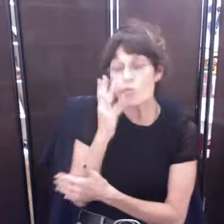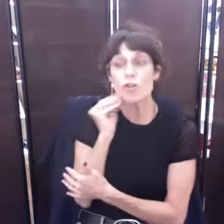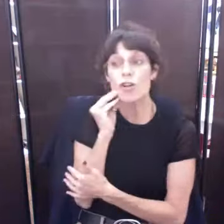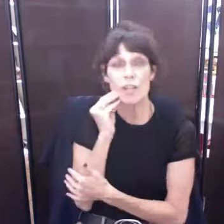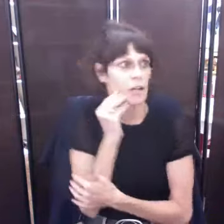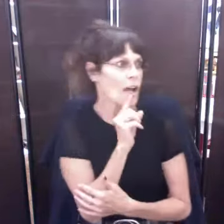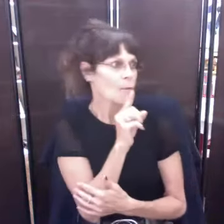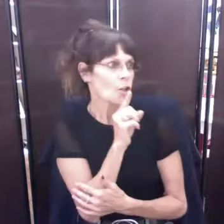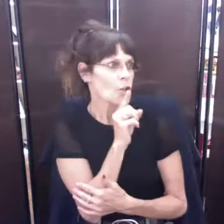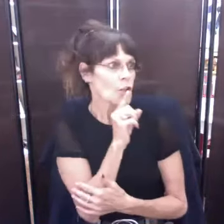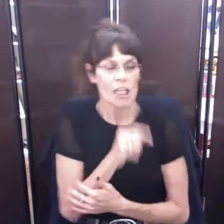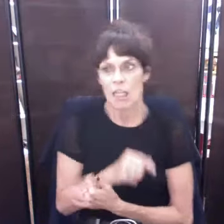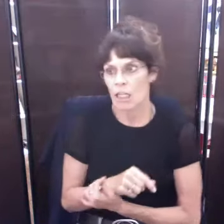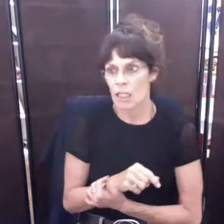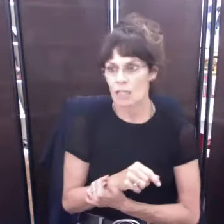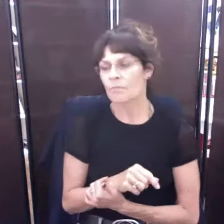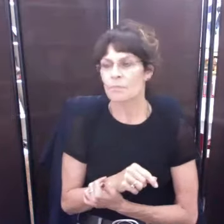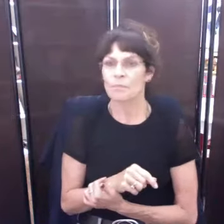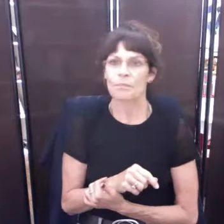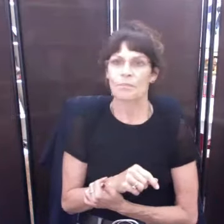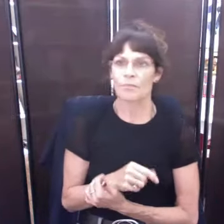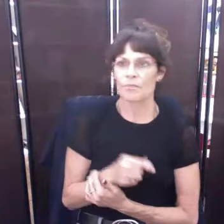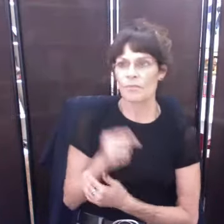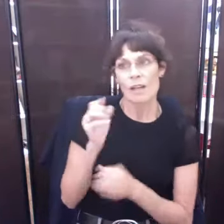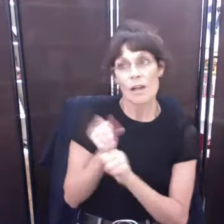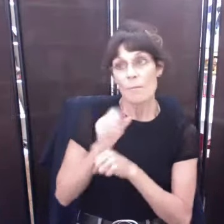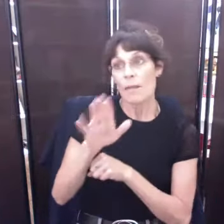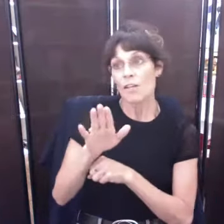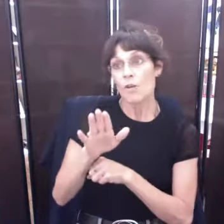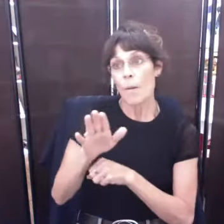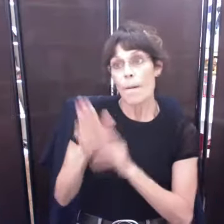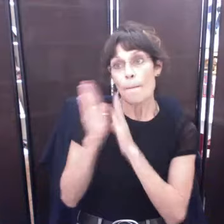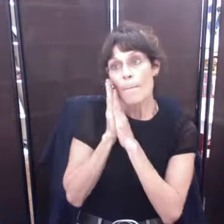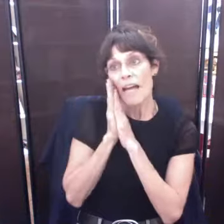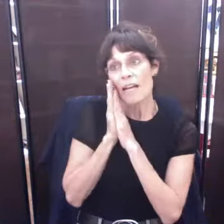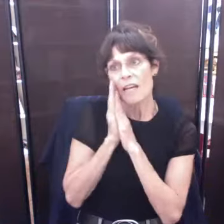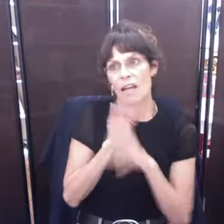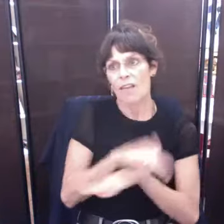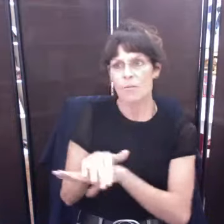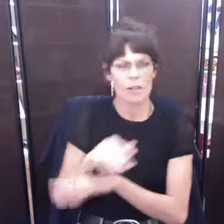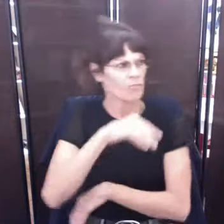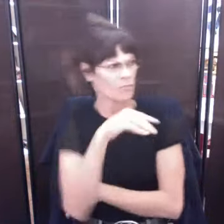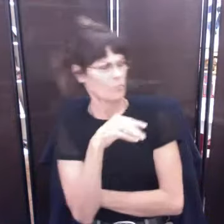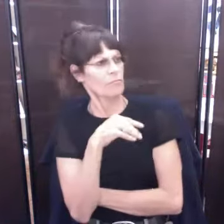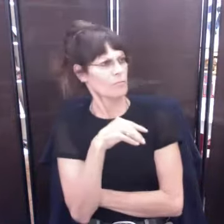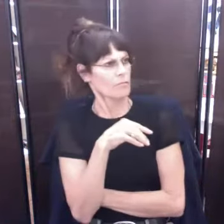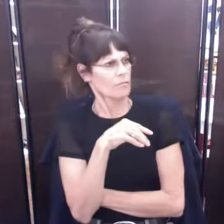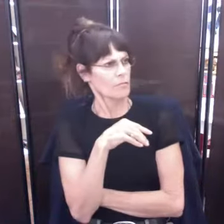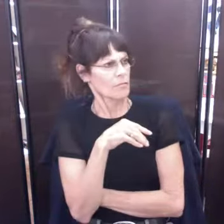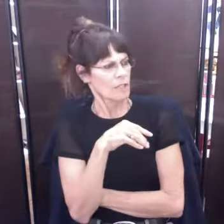she said I was to make my bed every morning. And I'm like, did you not hear that